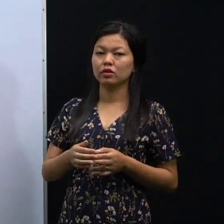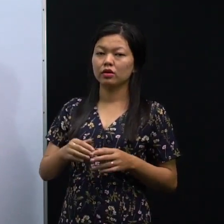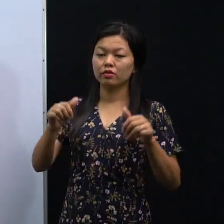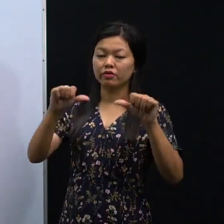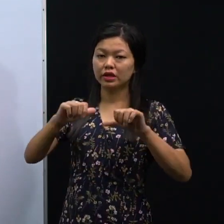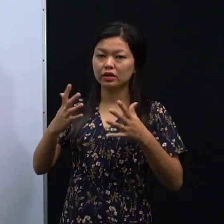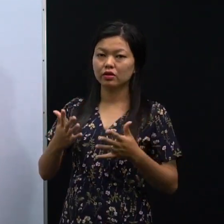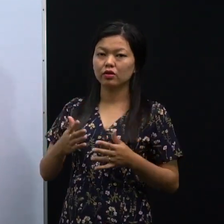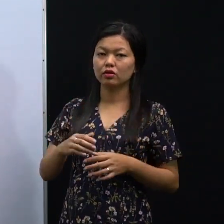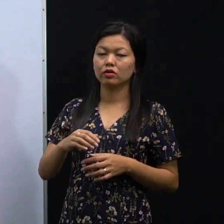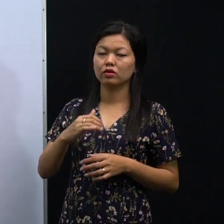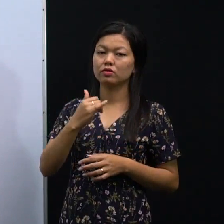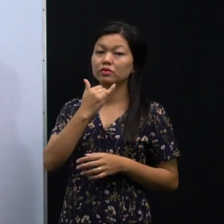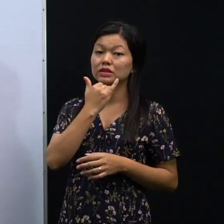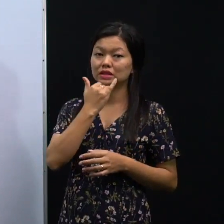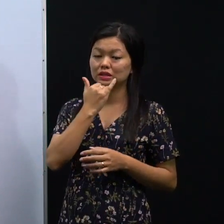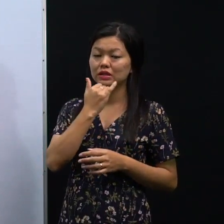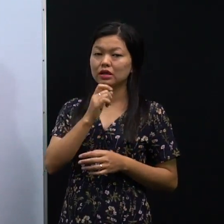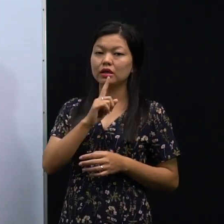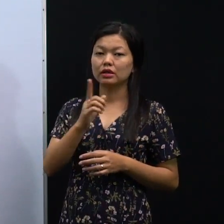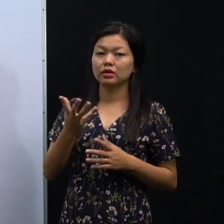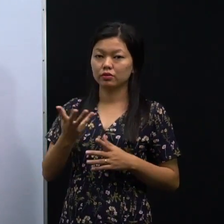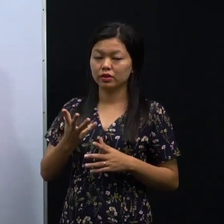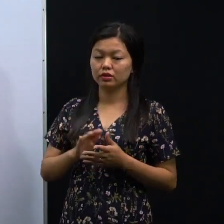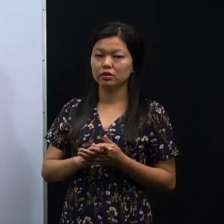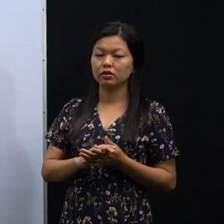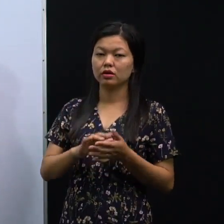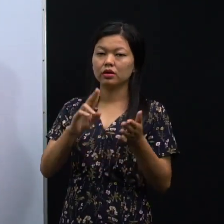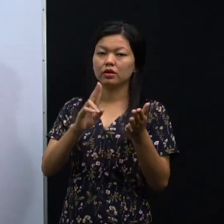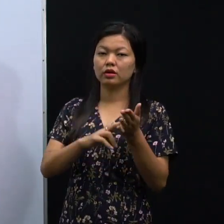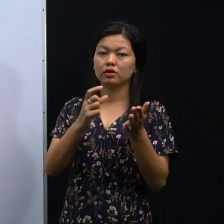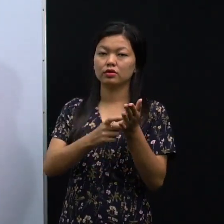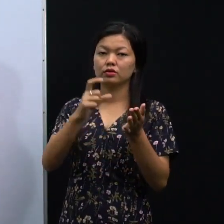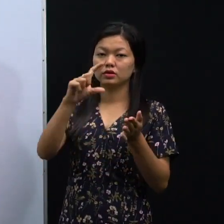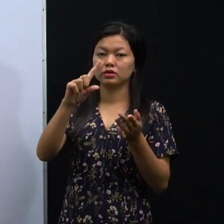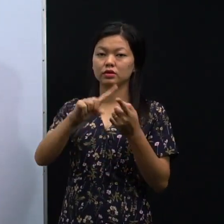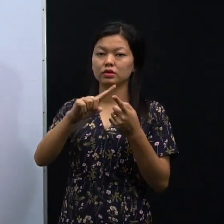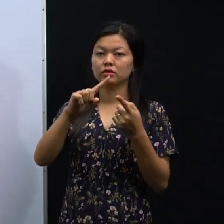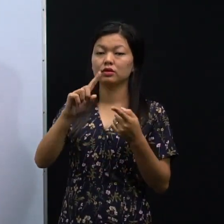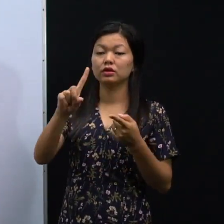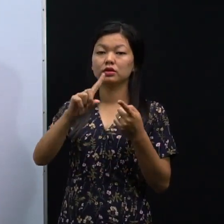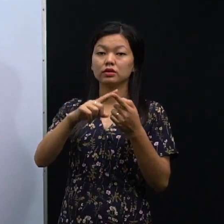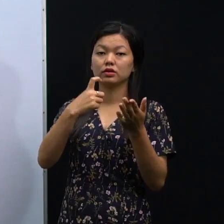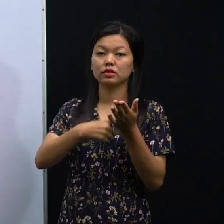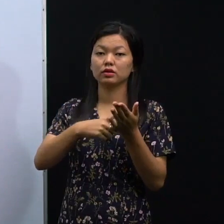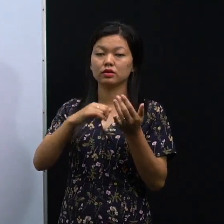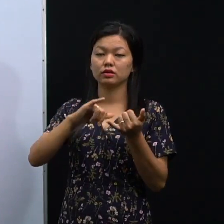failure is that it did not say anything about the nucleus, okay? The